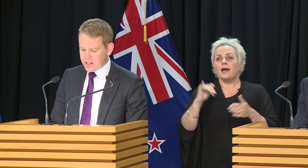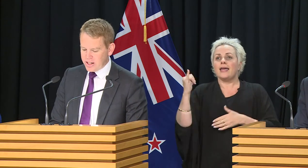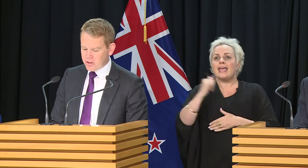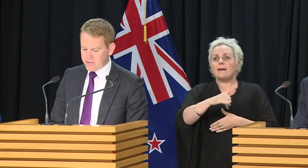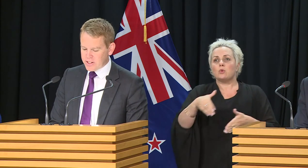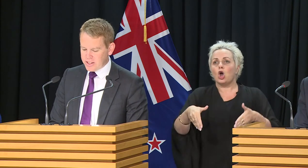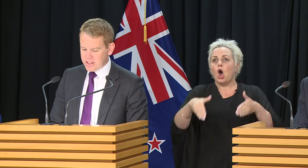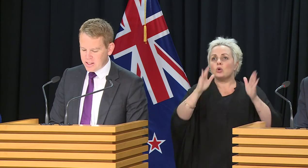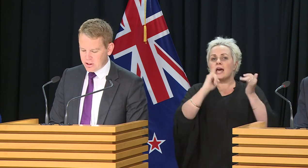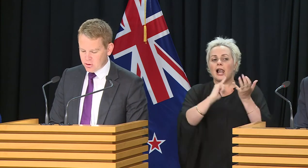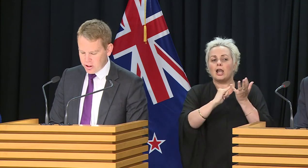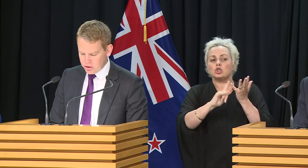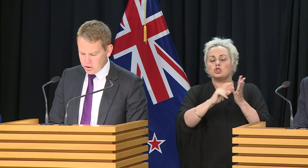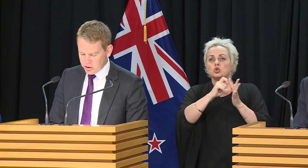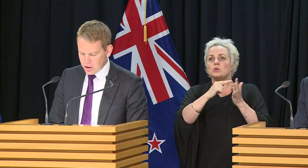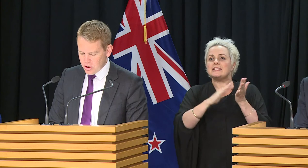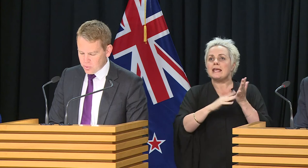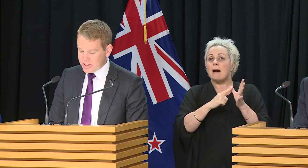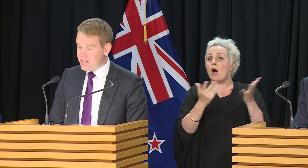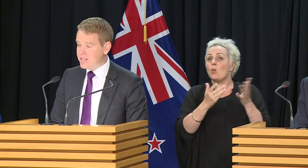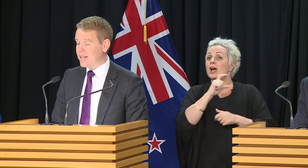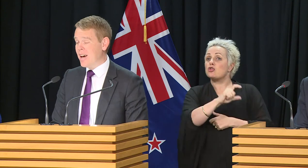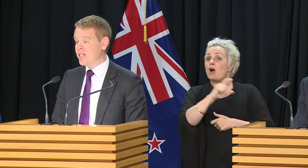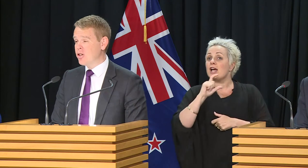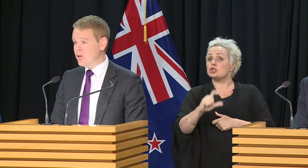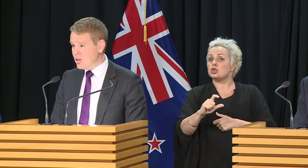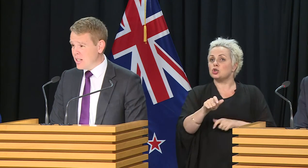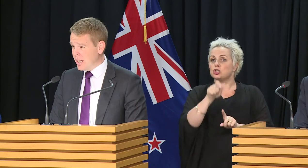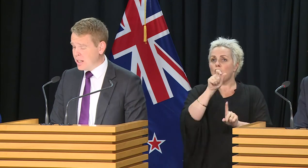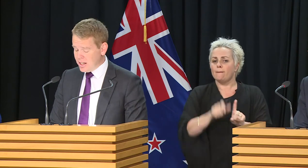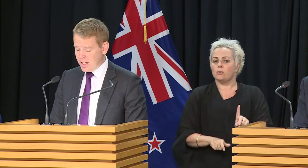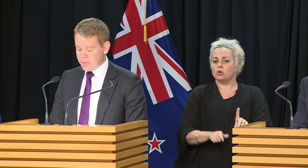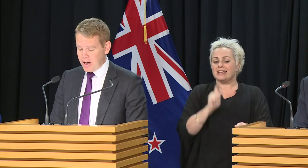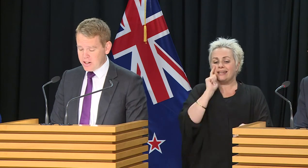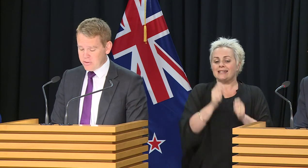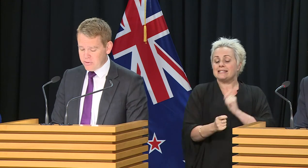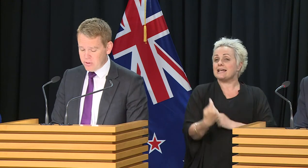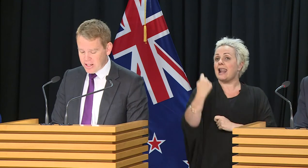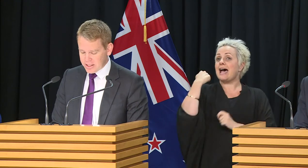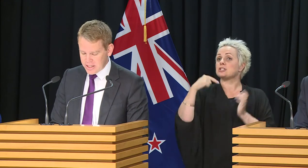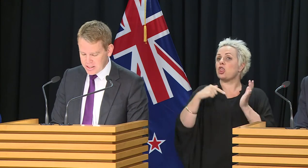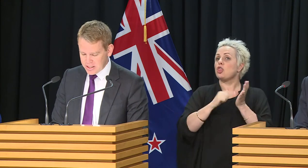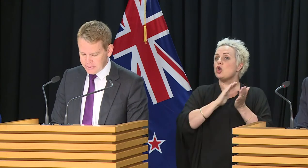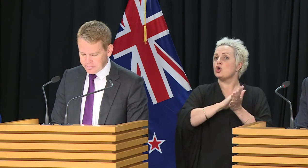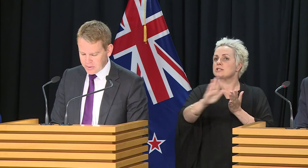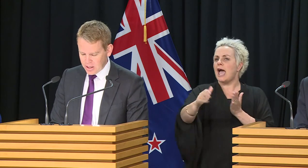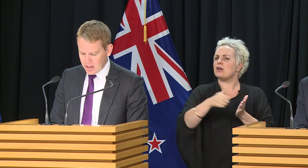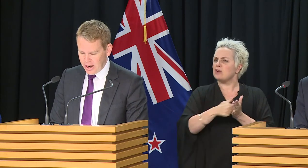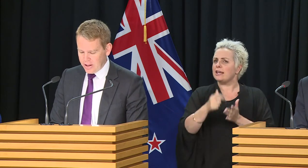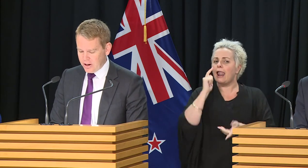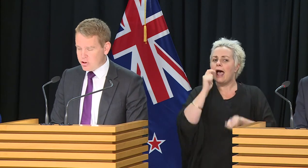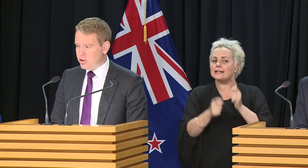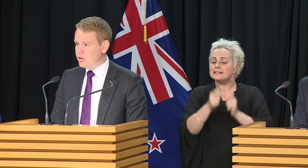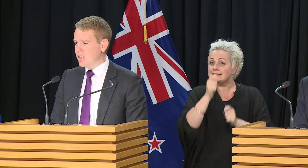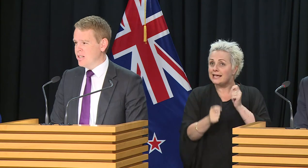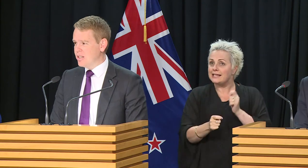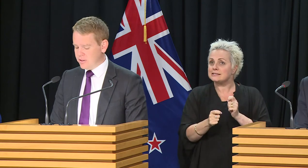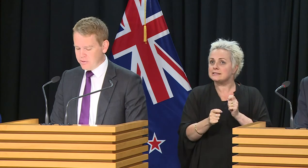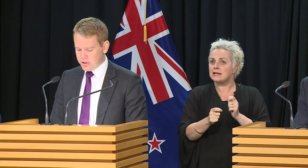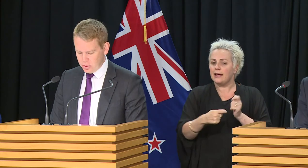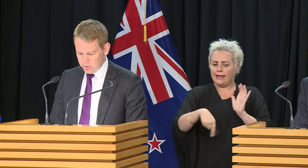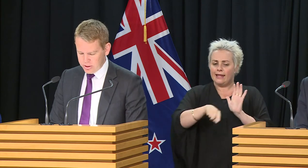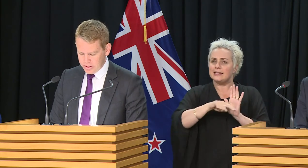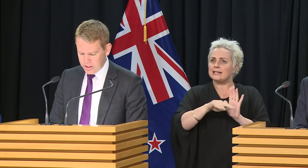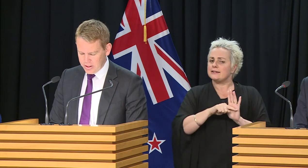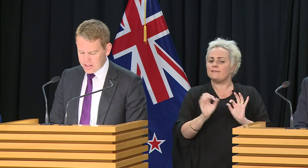managed isolation facility in Christchurch was tested last Thursday as part of regular testing, and they returned a